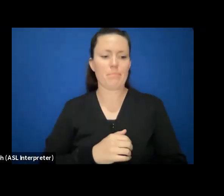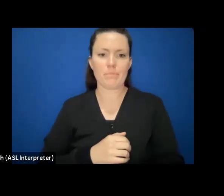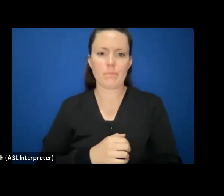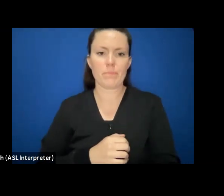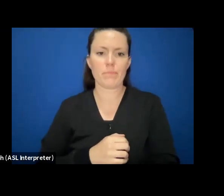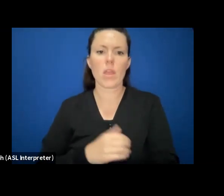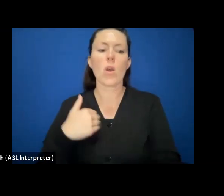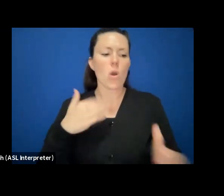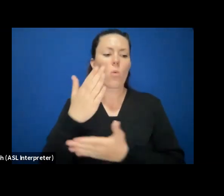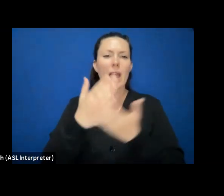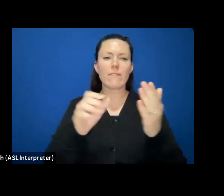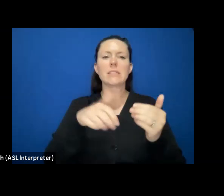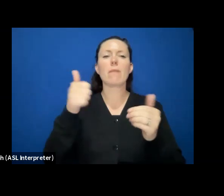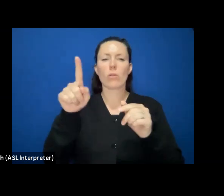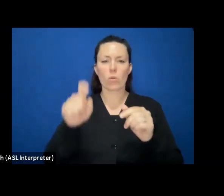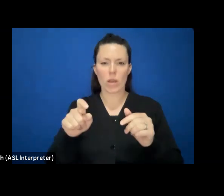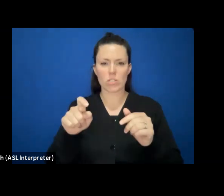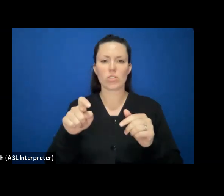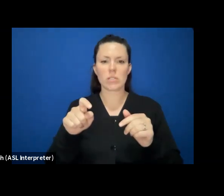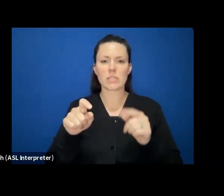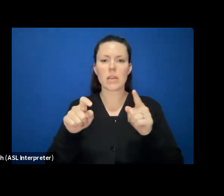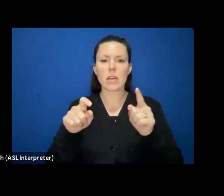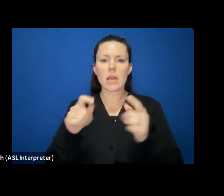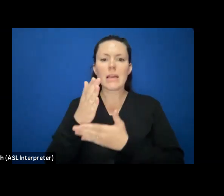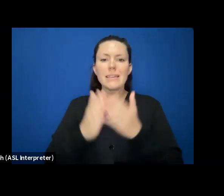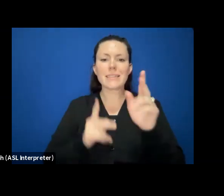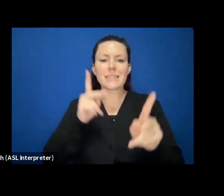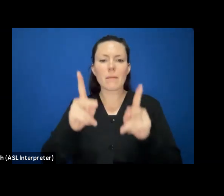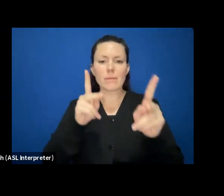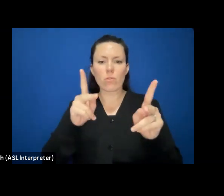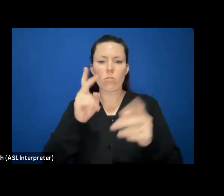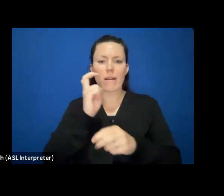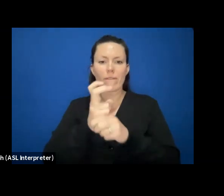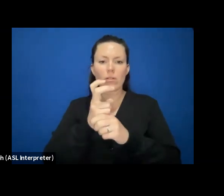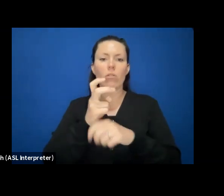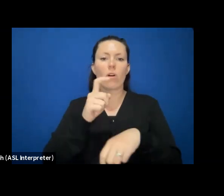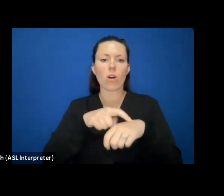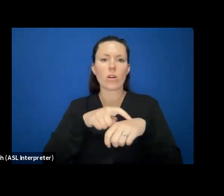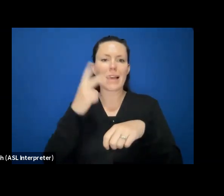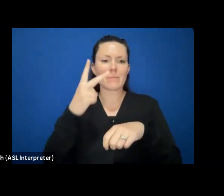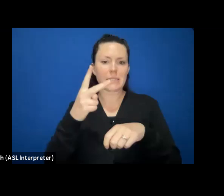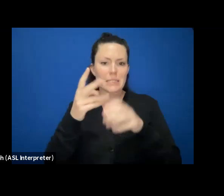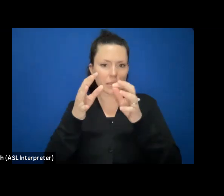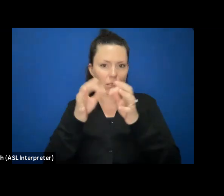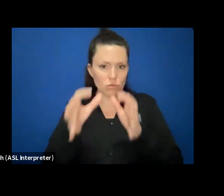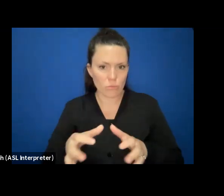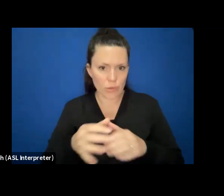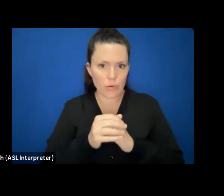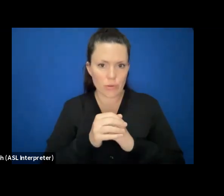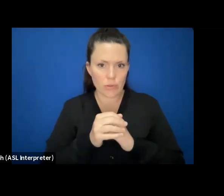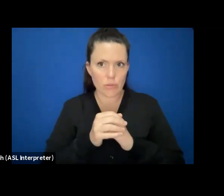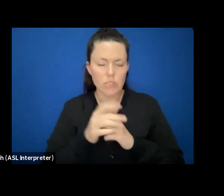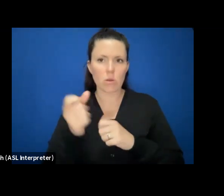do have some other content questions. I just want to acknowledge there are a couple people who are having trouble viewing the interpreters. And